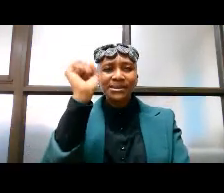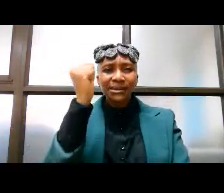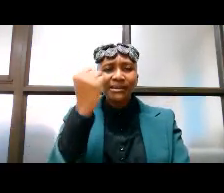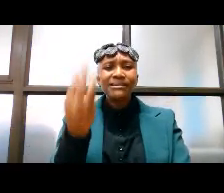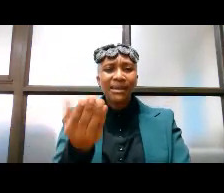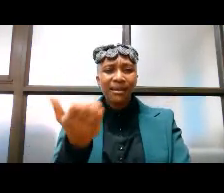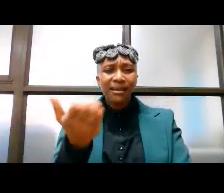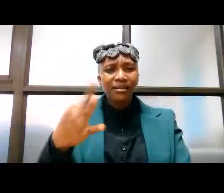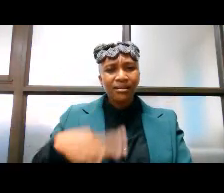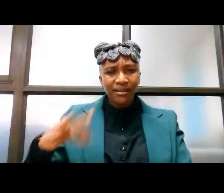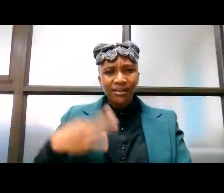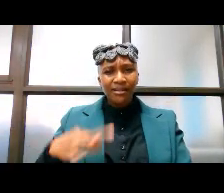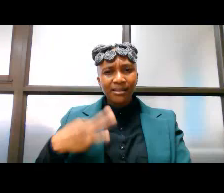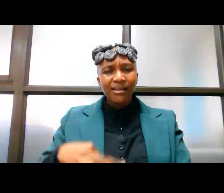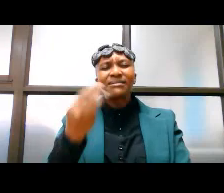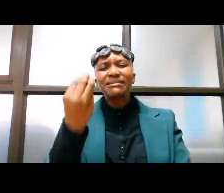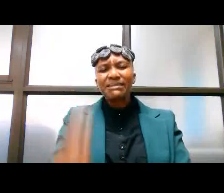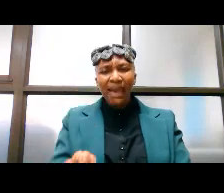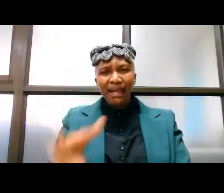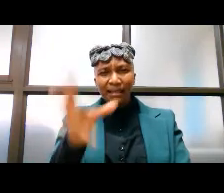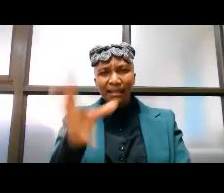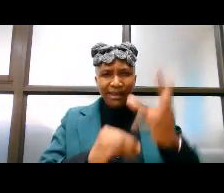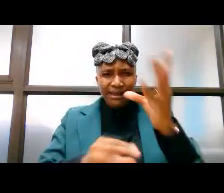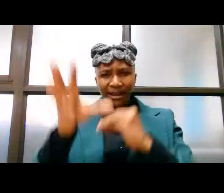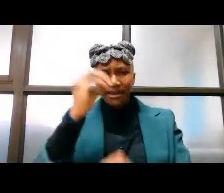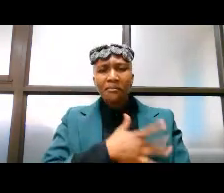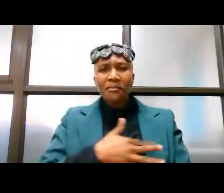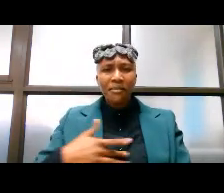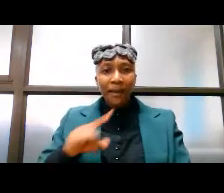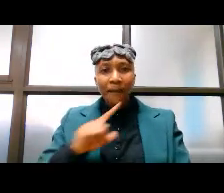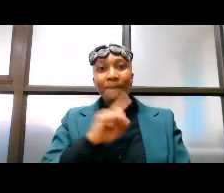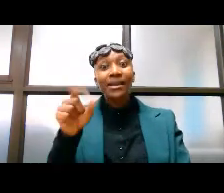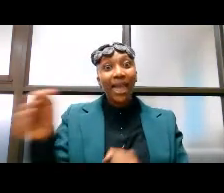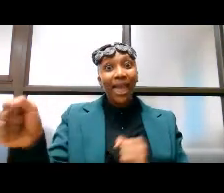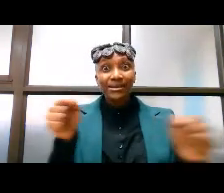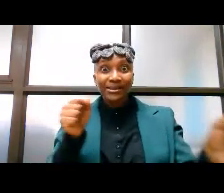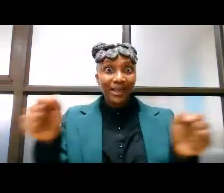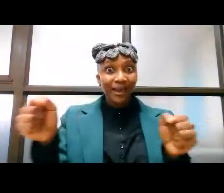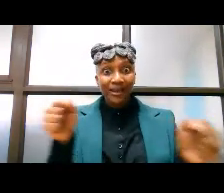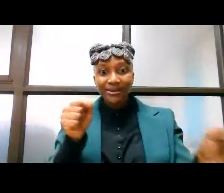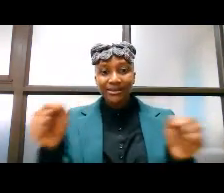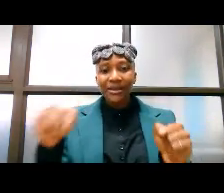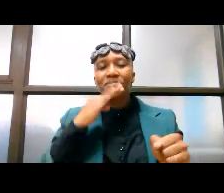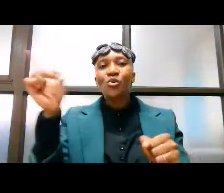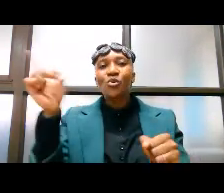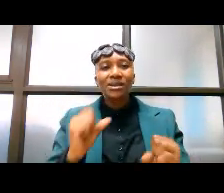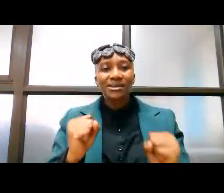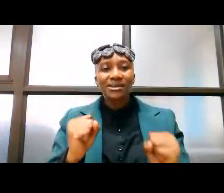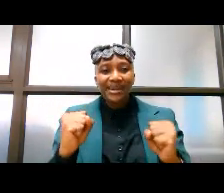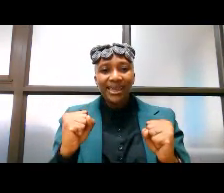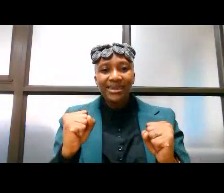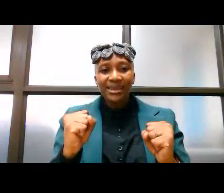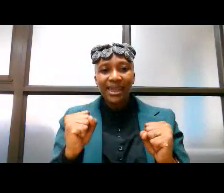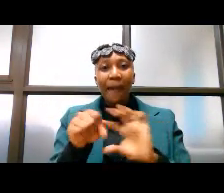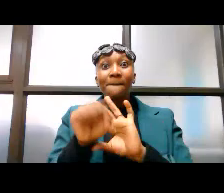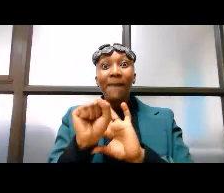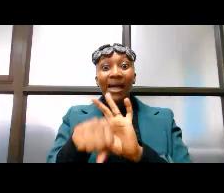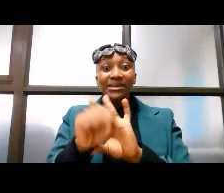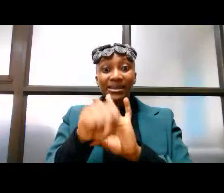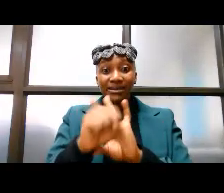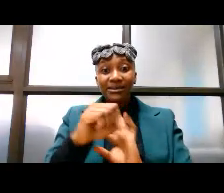actually start learning Braille, she's doing some exercises, strengthening muscles so that she can